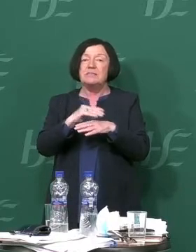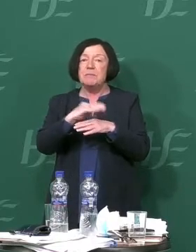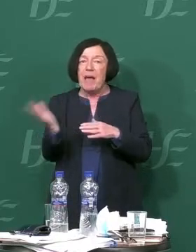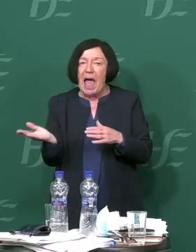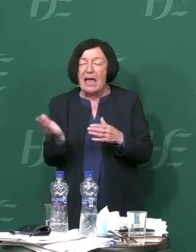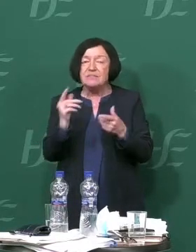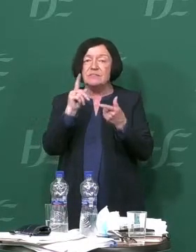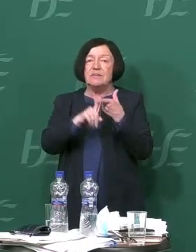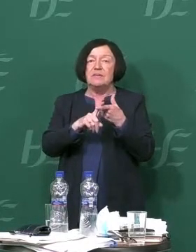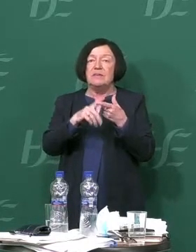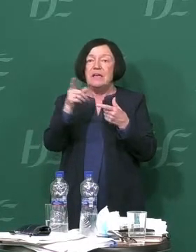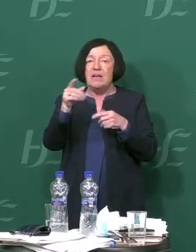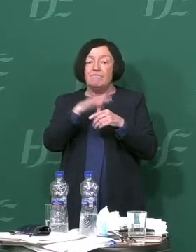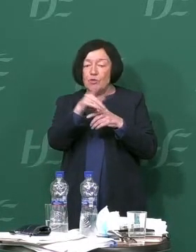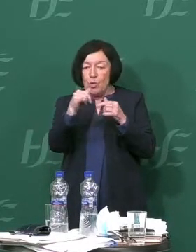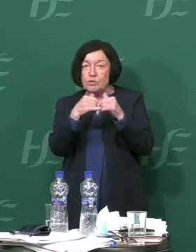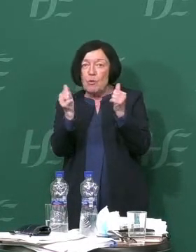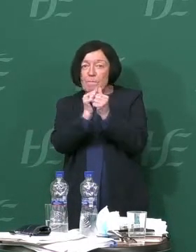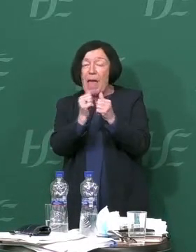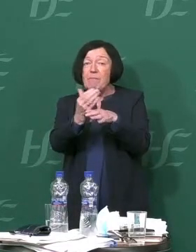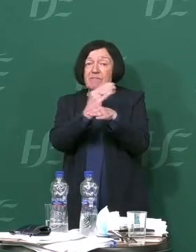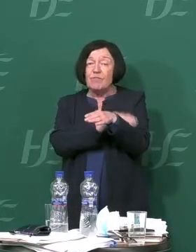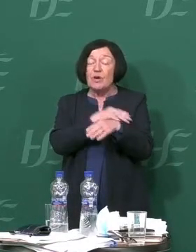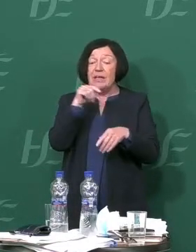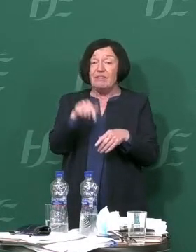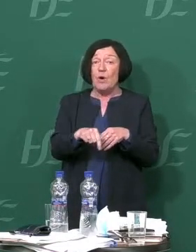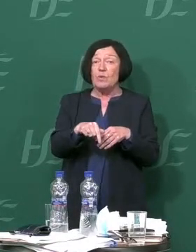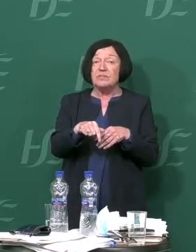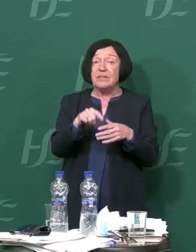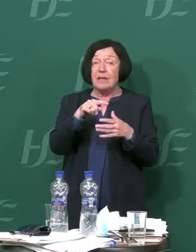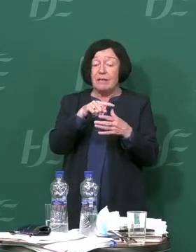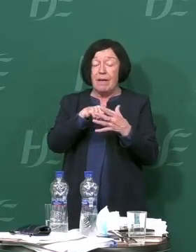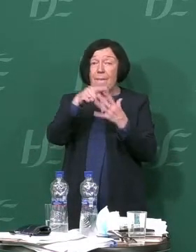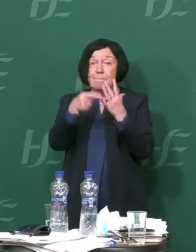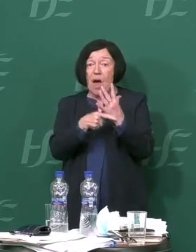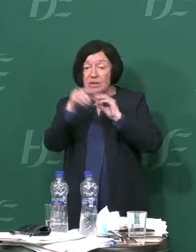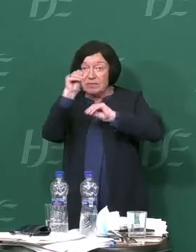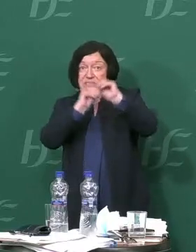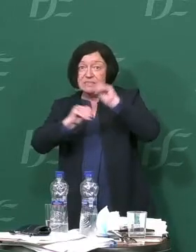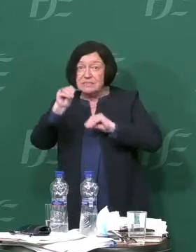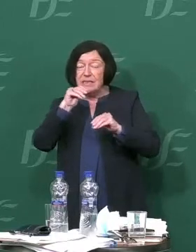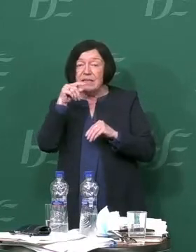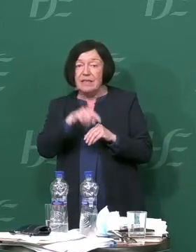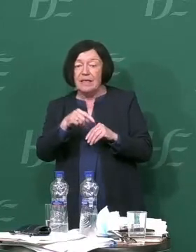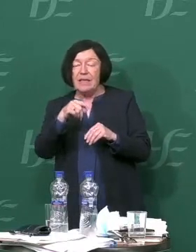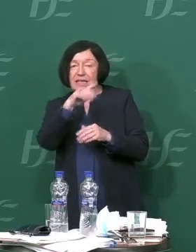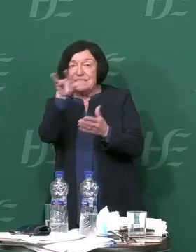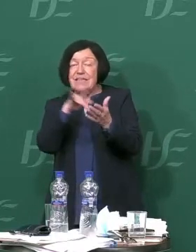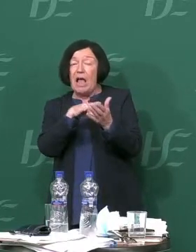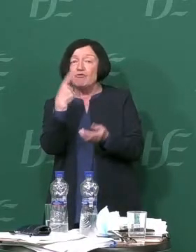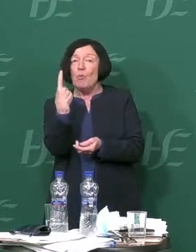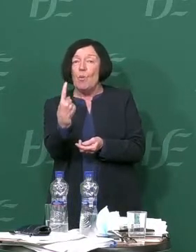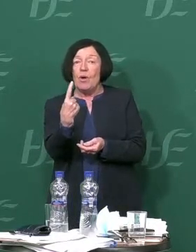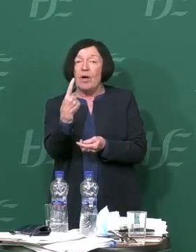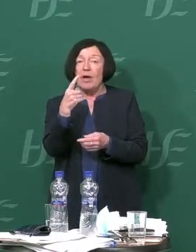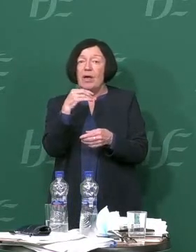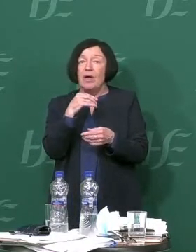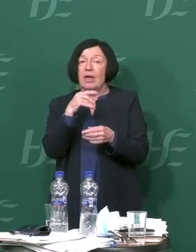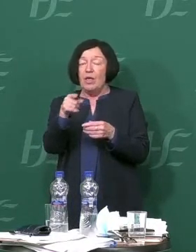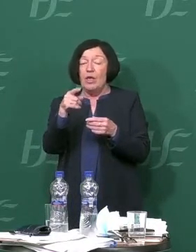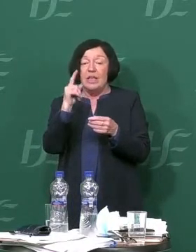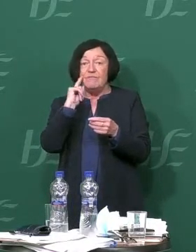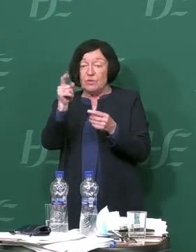call demand for contact tracing. So in the latest of the models, those two models, the optimistic and the central one, are much